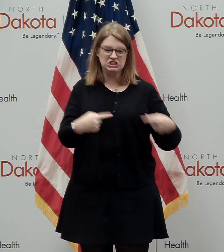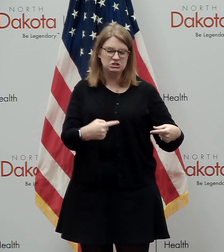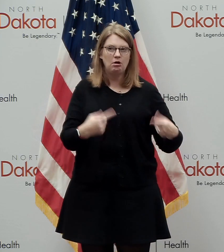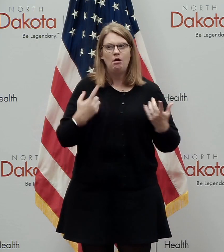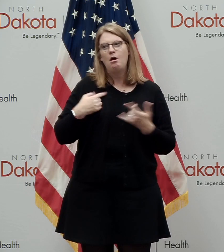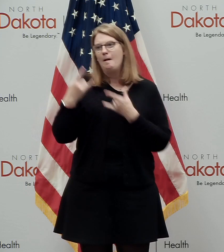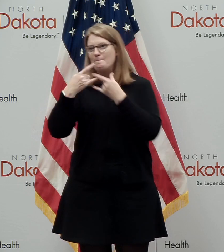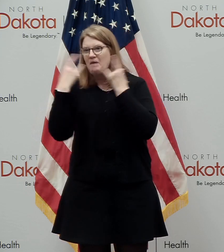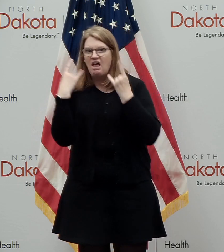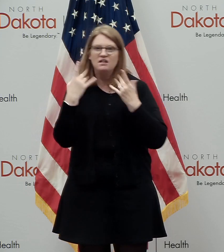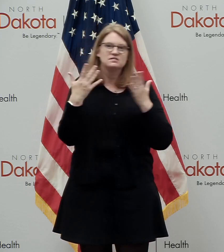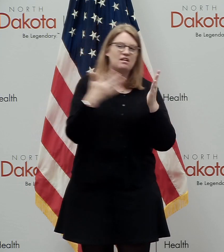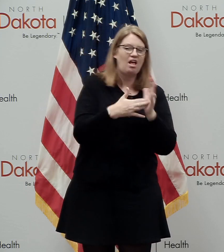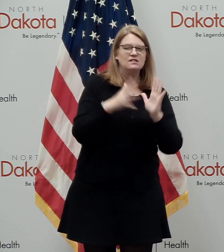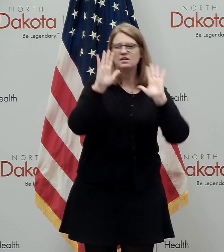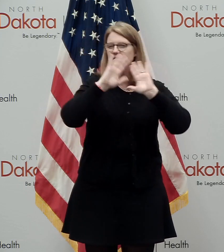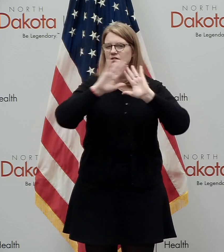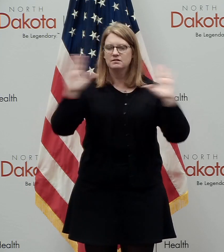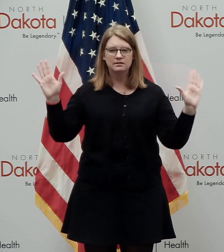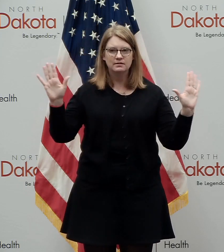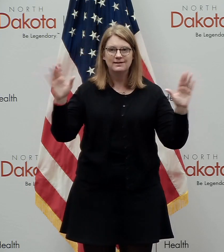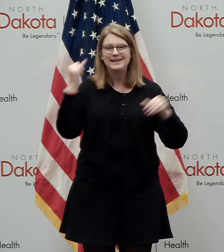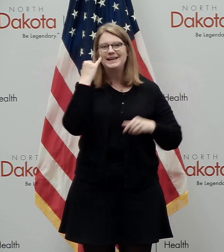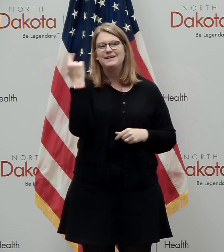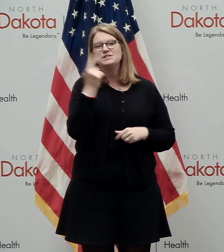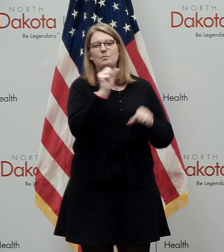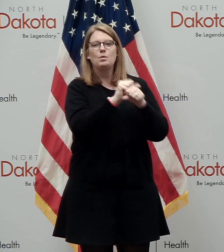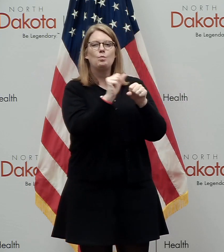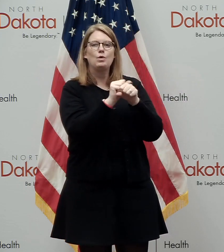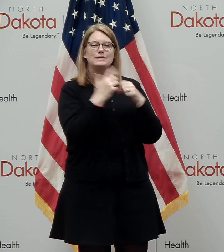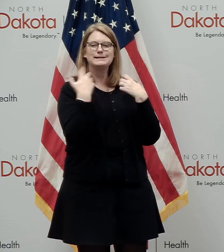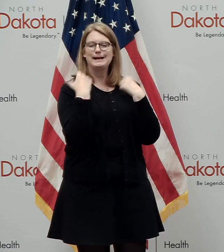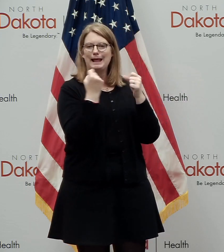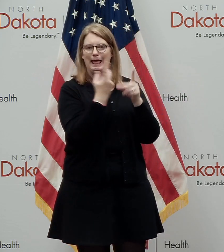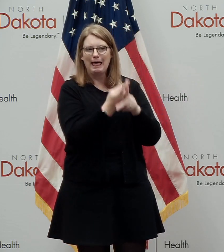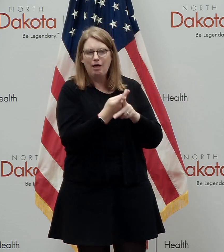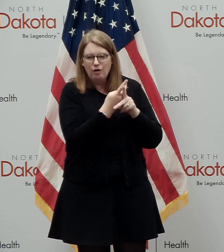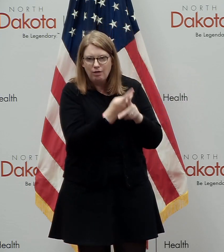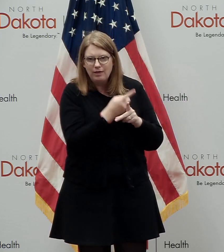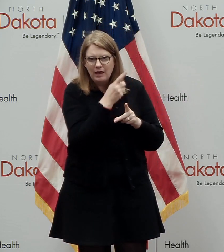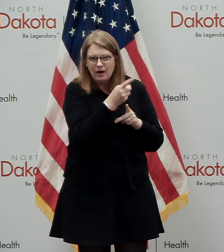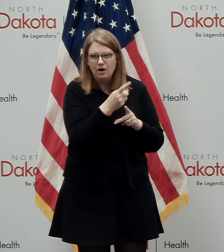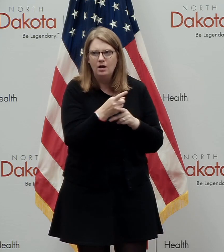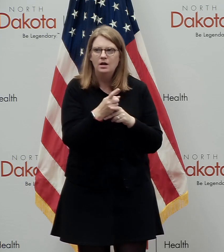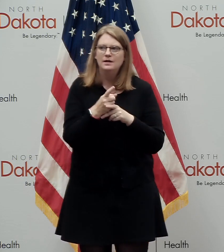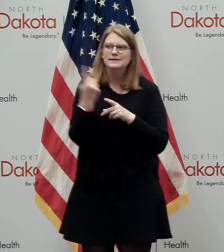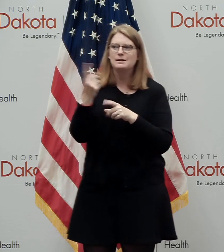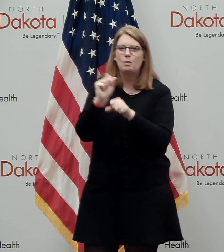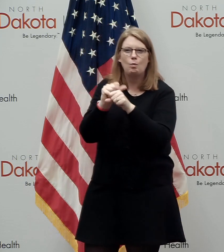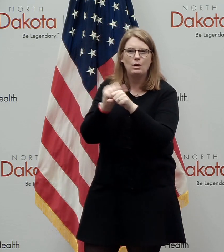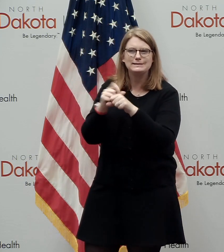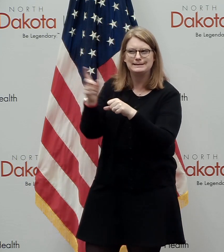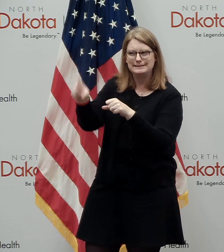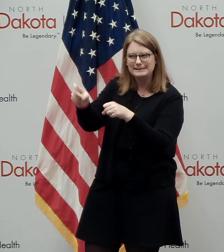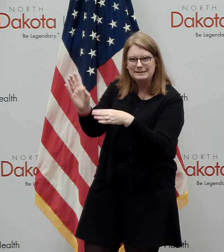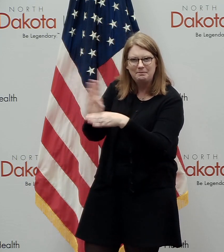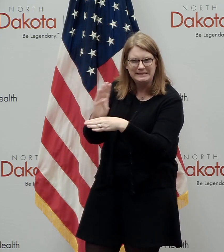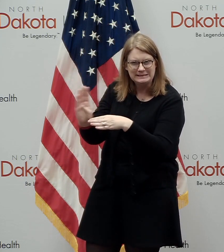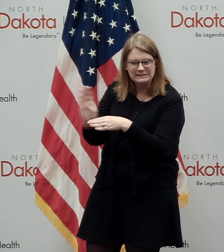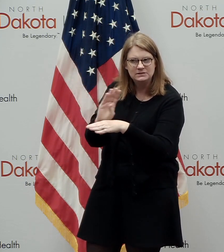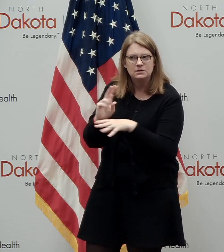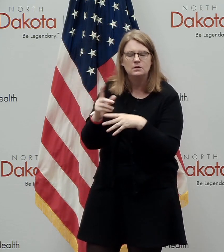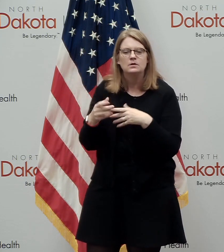masks. If someone works in healthcare, if someone works in an essential industry, if someone is